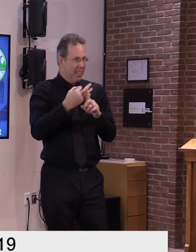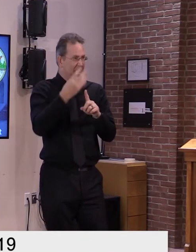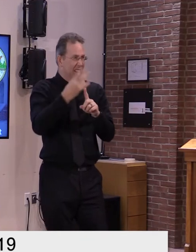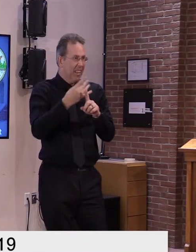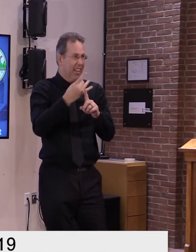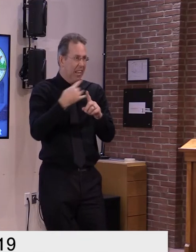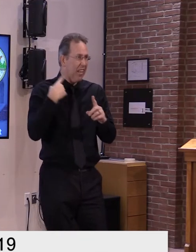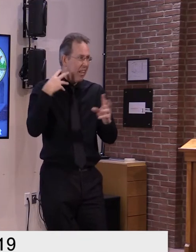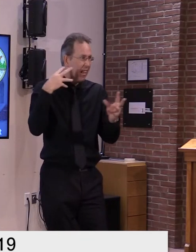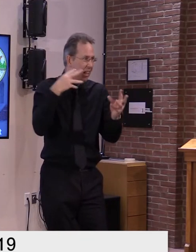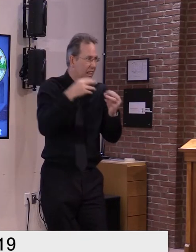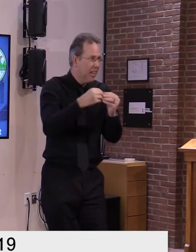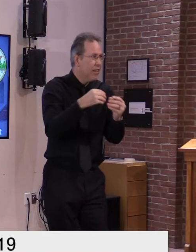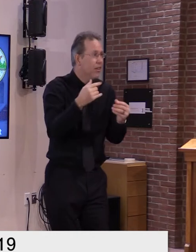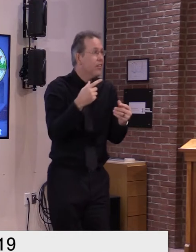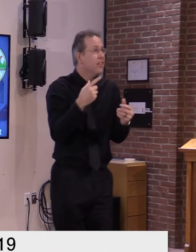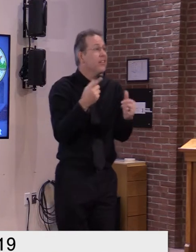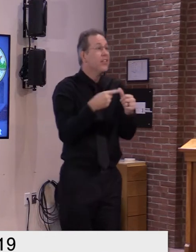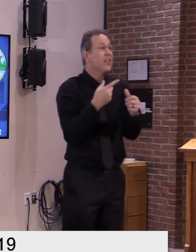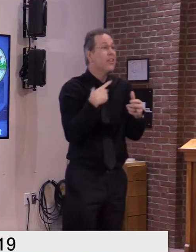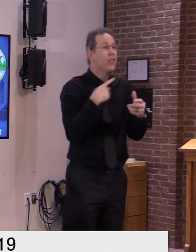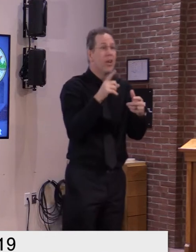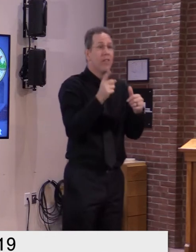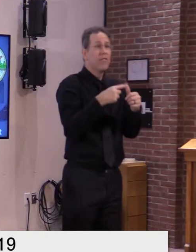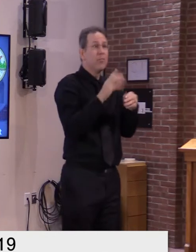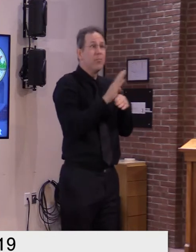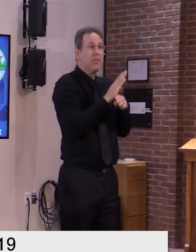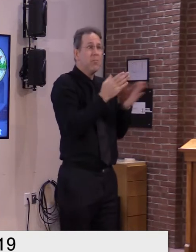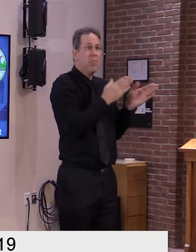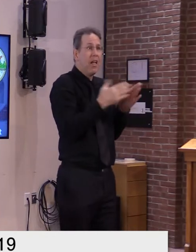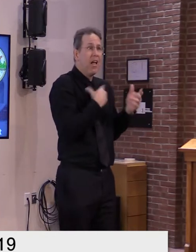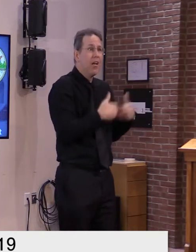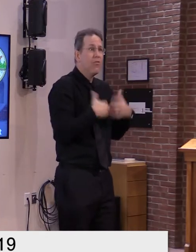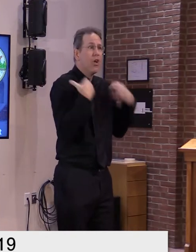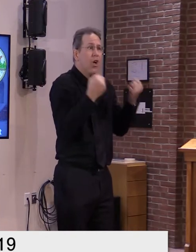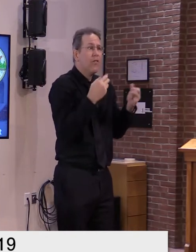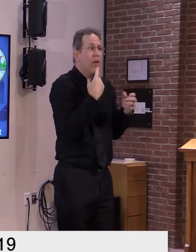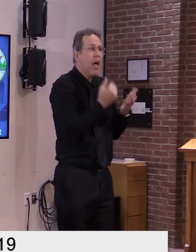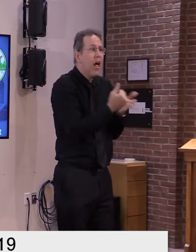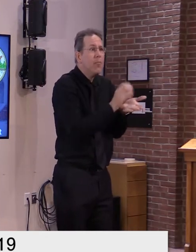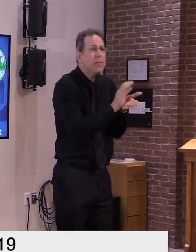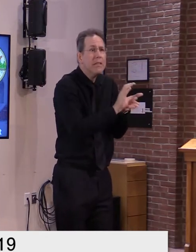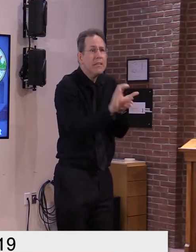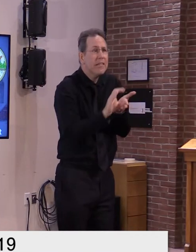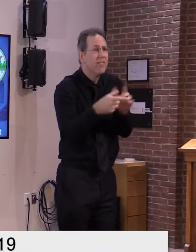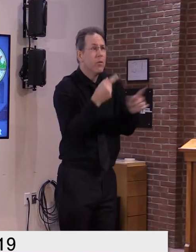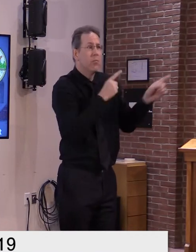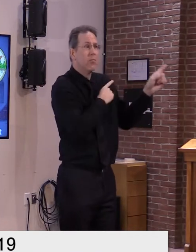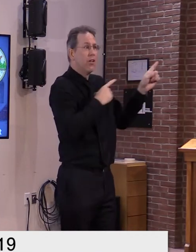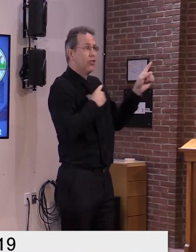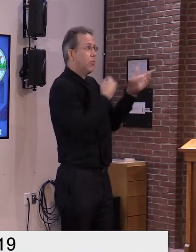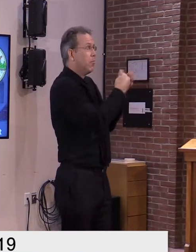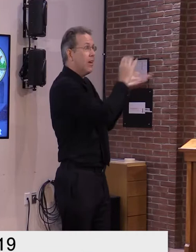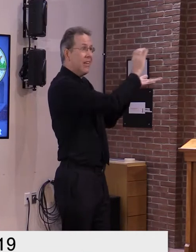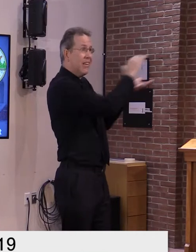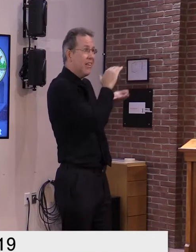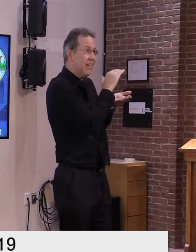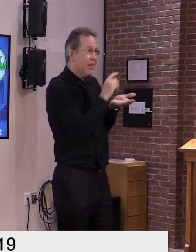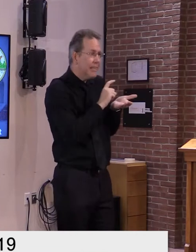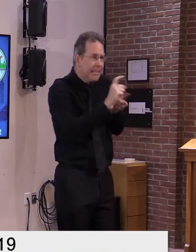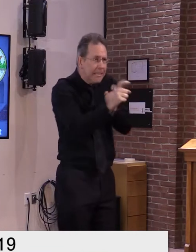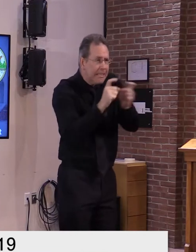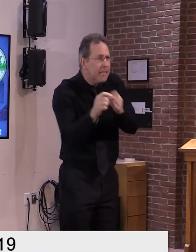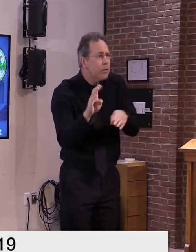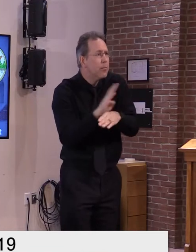first economic recovery package to the legislature. After working with them to pass a recovery bill,